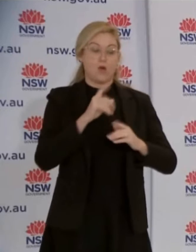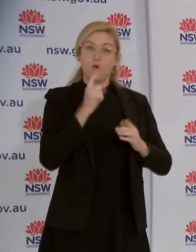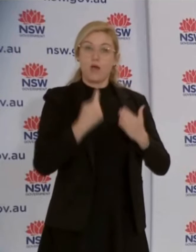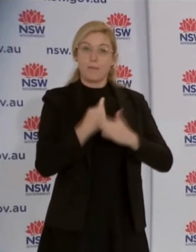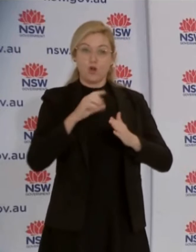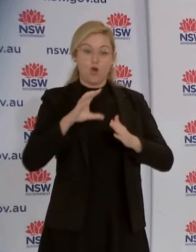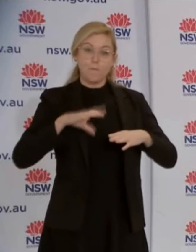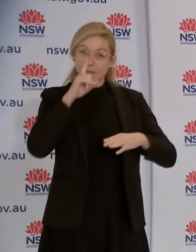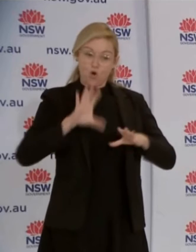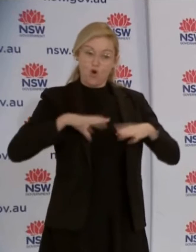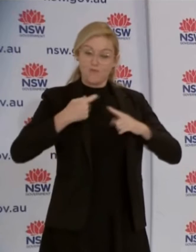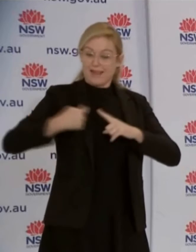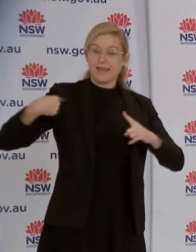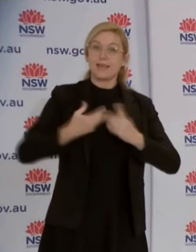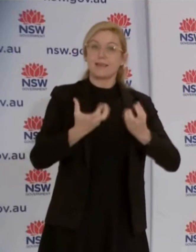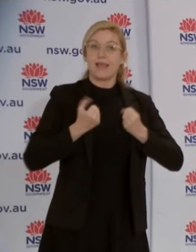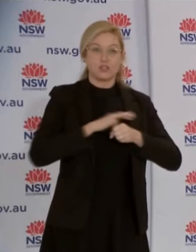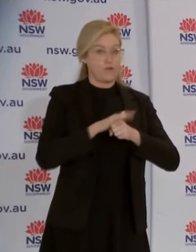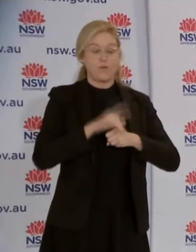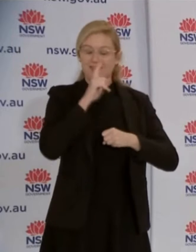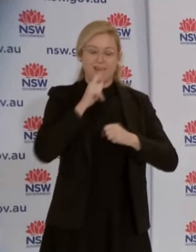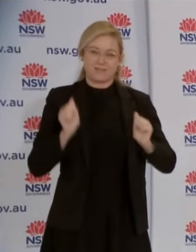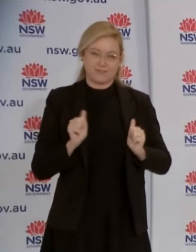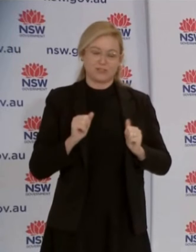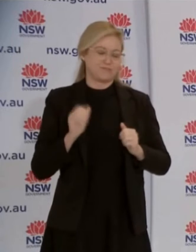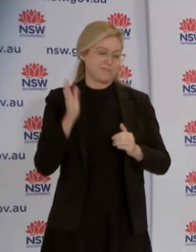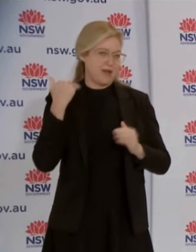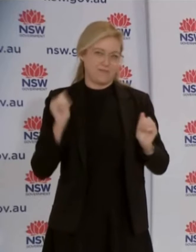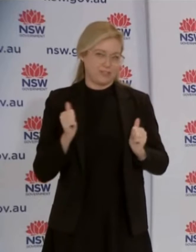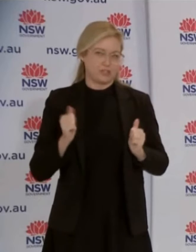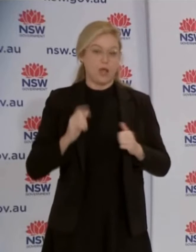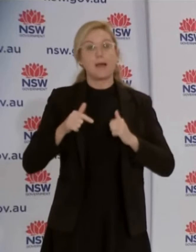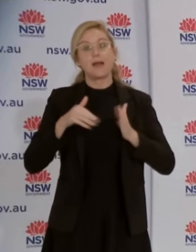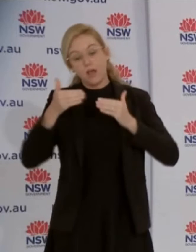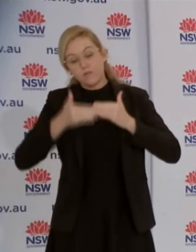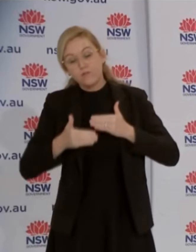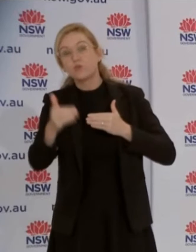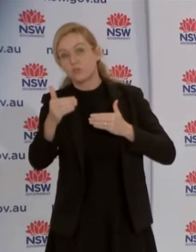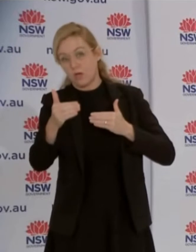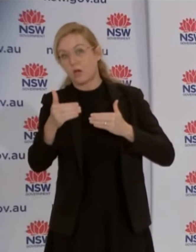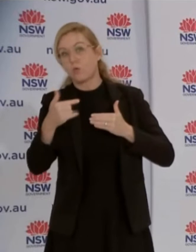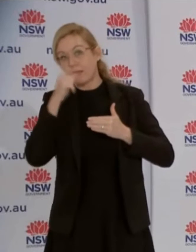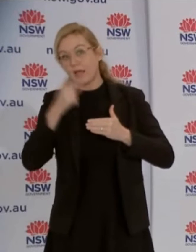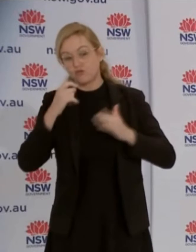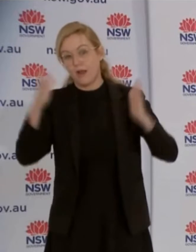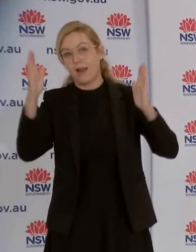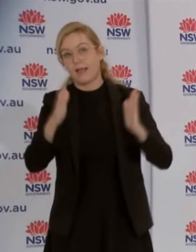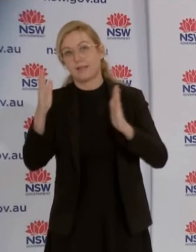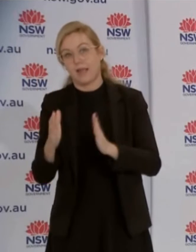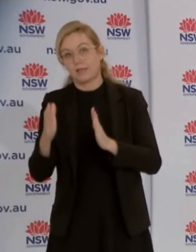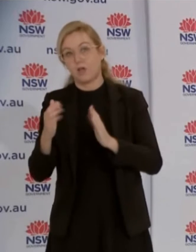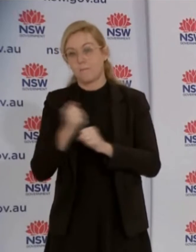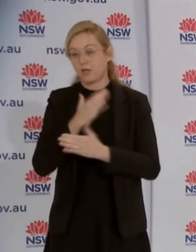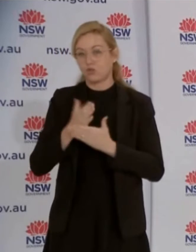future by taking up vaccination and making sure we follow the rules and we cooperate fully with contact tracers and the other public